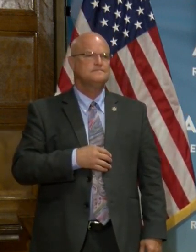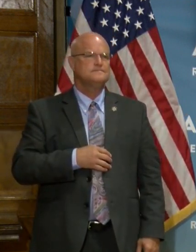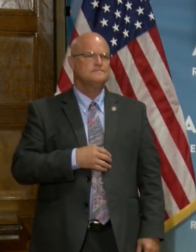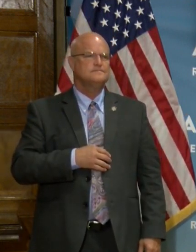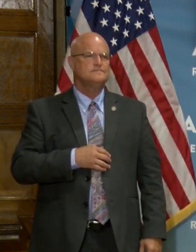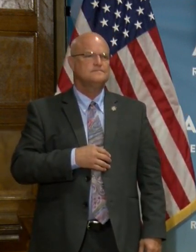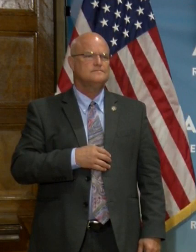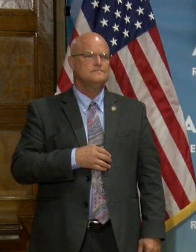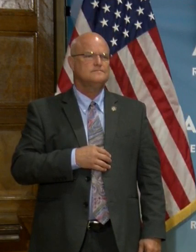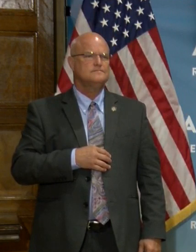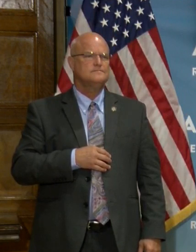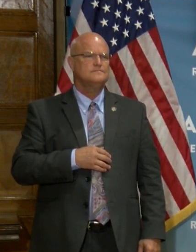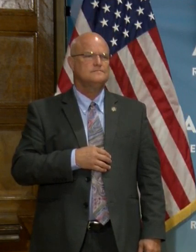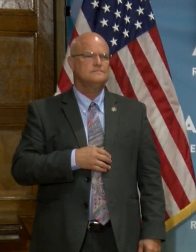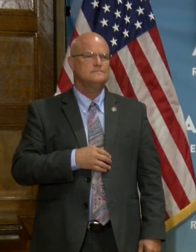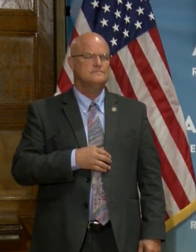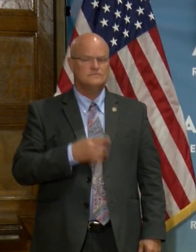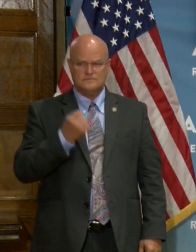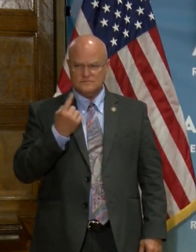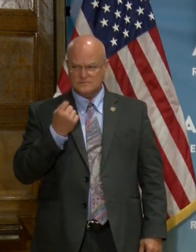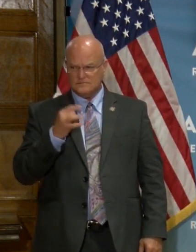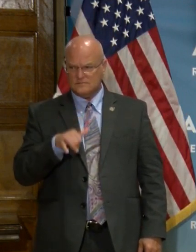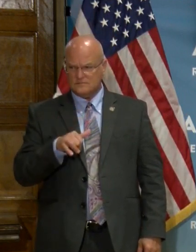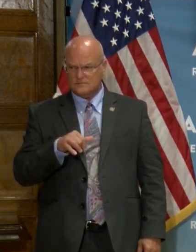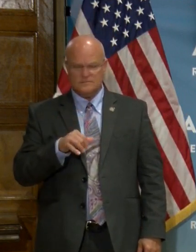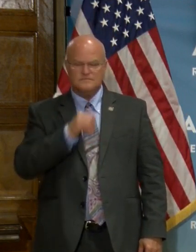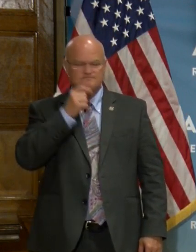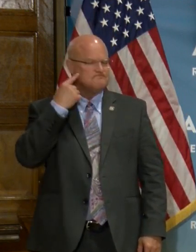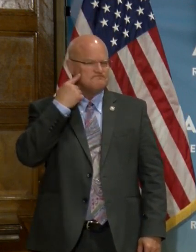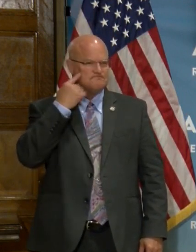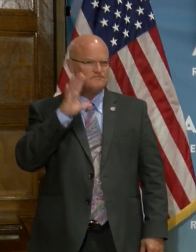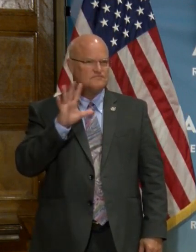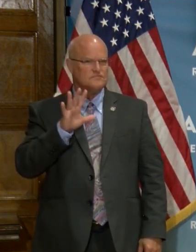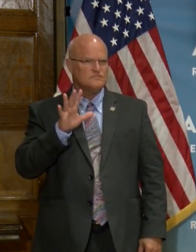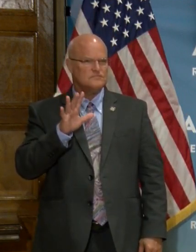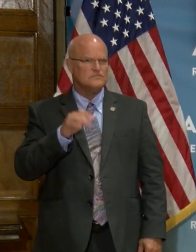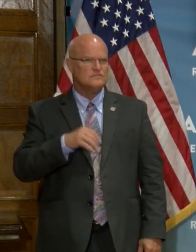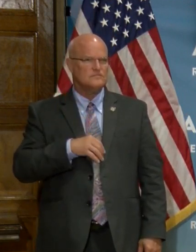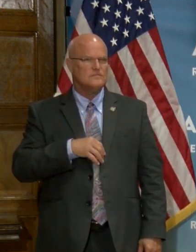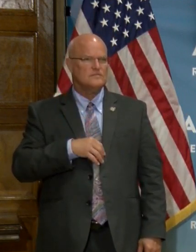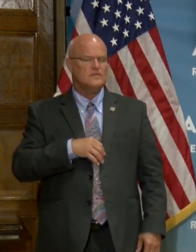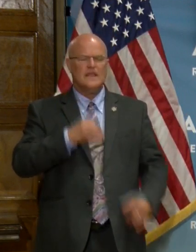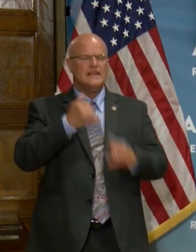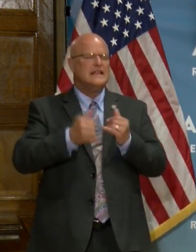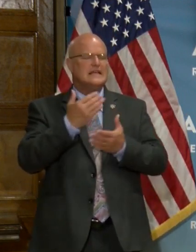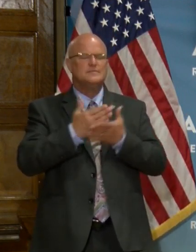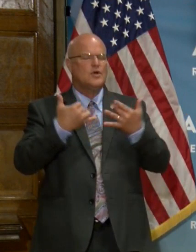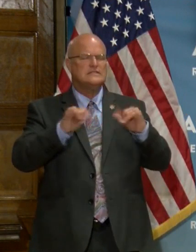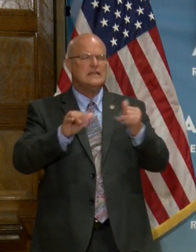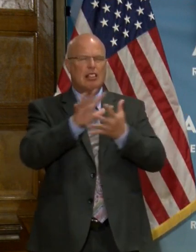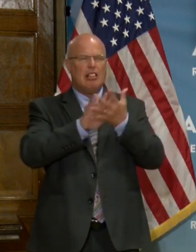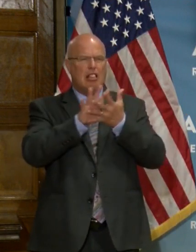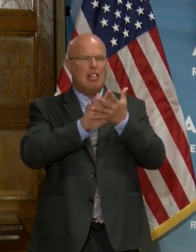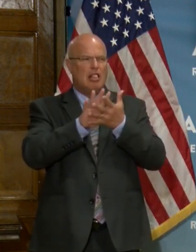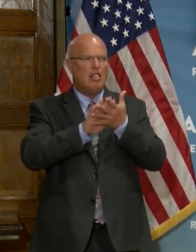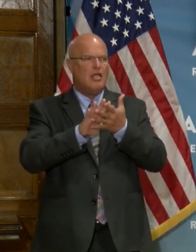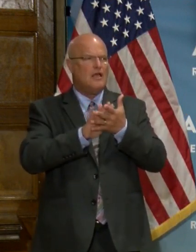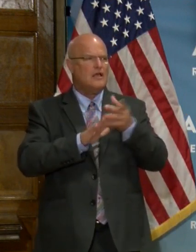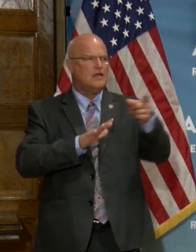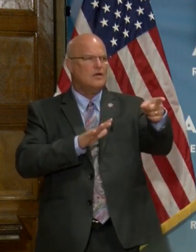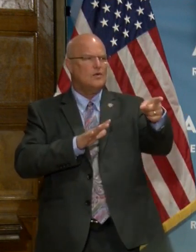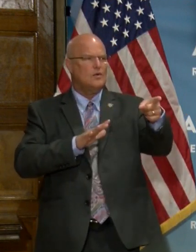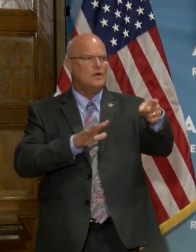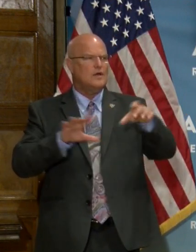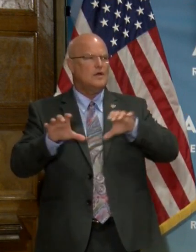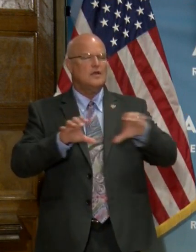Yeah. Did you get that, Dr. Smith? No, I didn't hear the question. Yeah, the last part still sort of... What they can